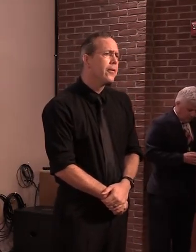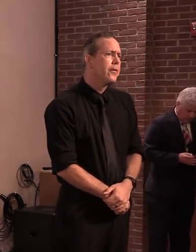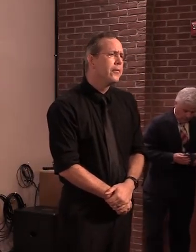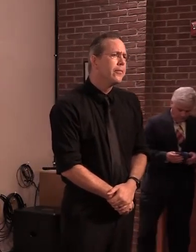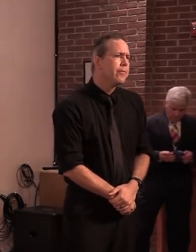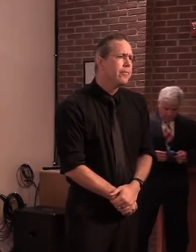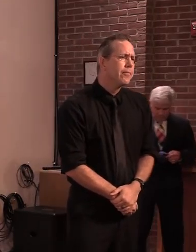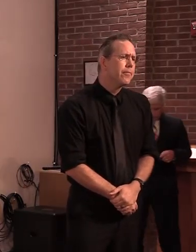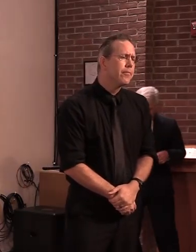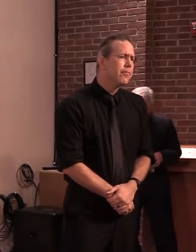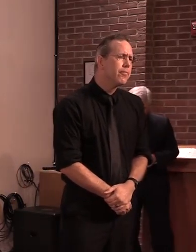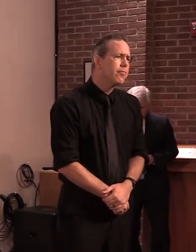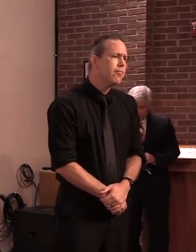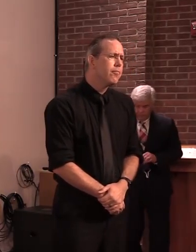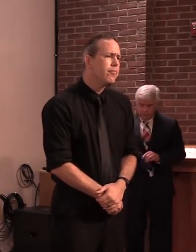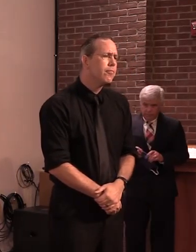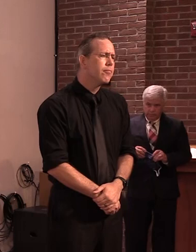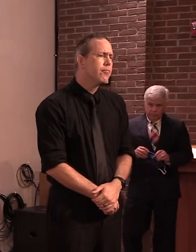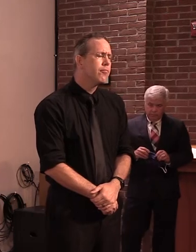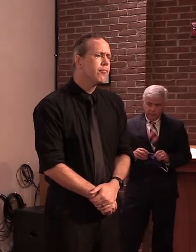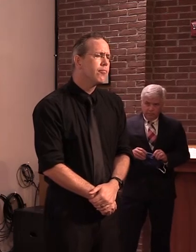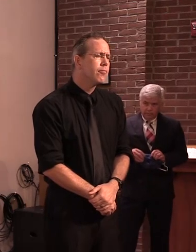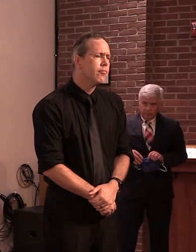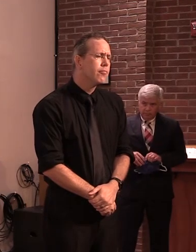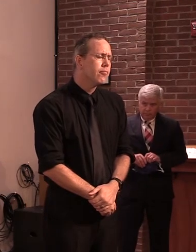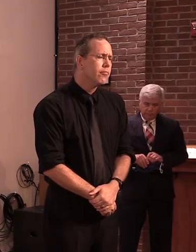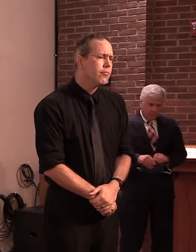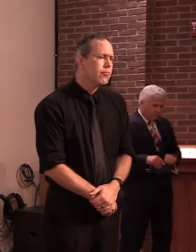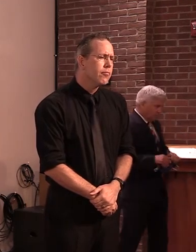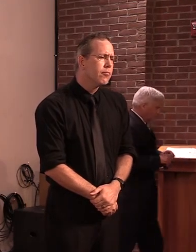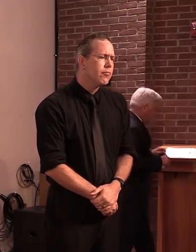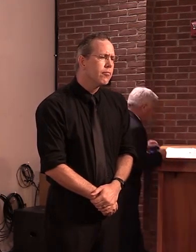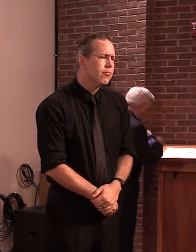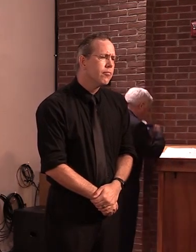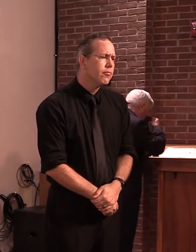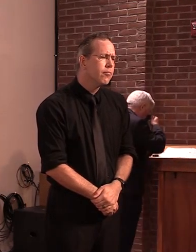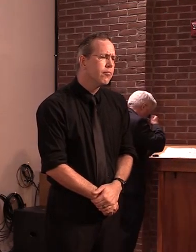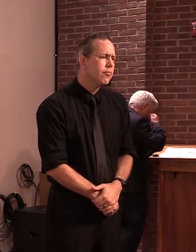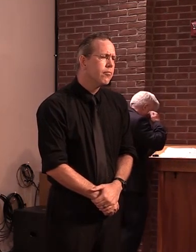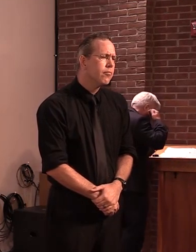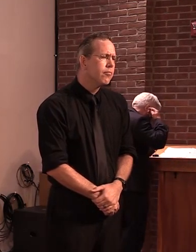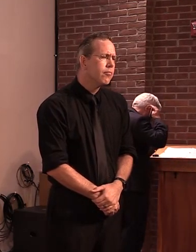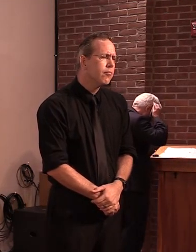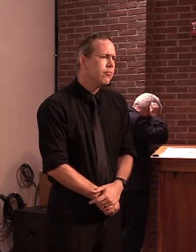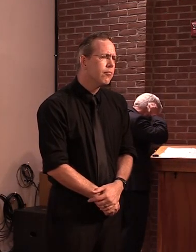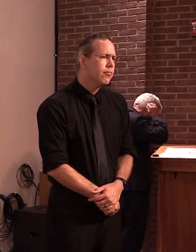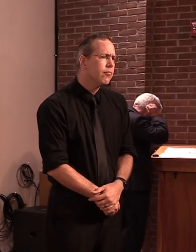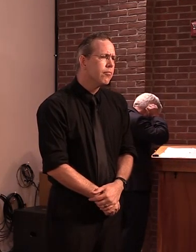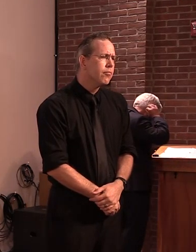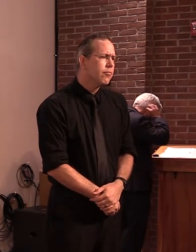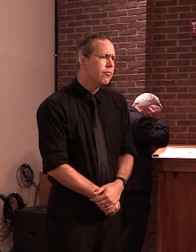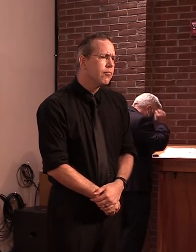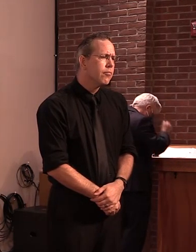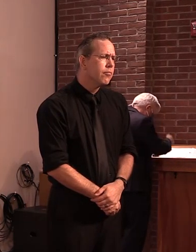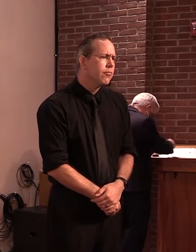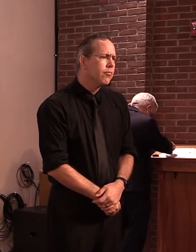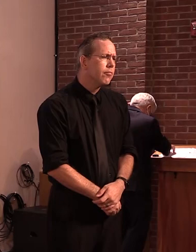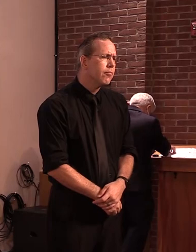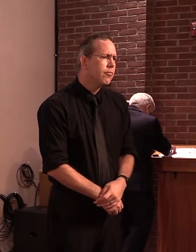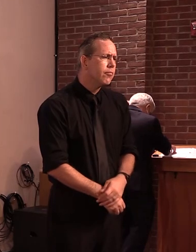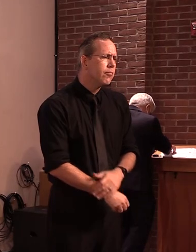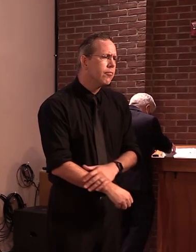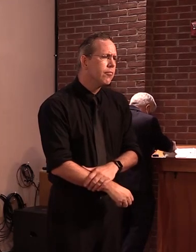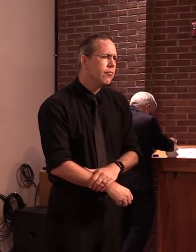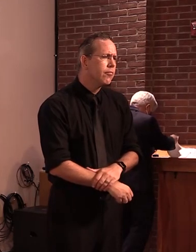Yes, thanks. I wanted to ask about those returning inmates who tested positive. So the state